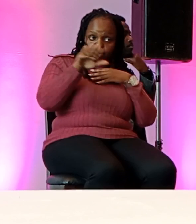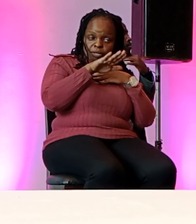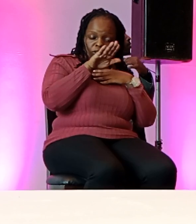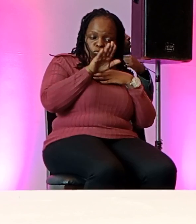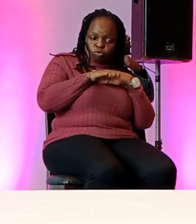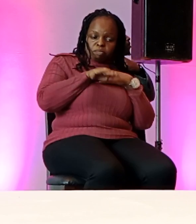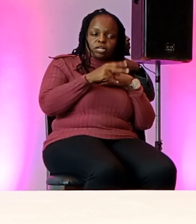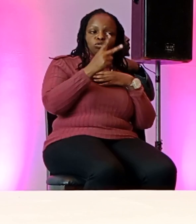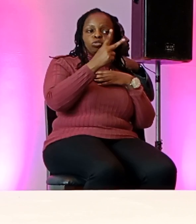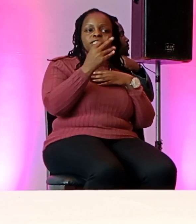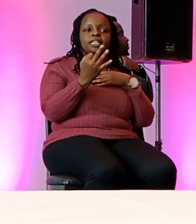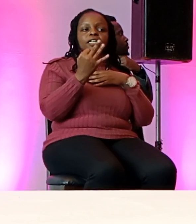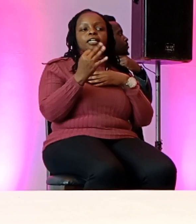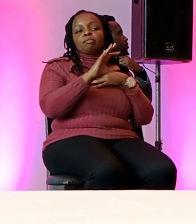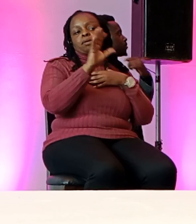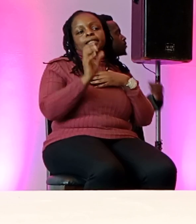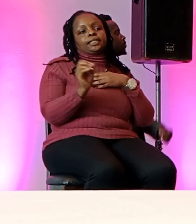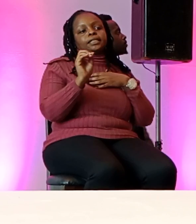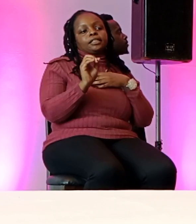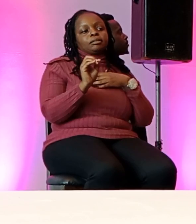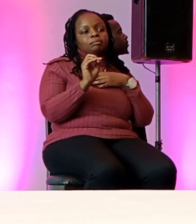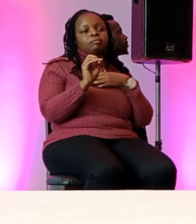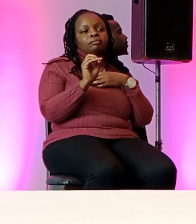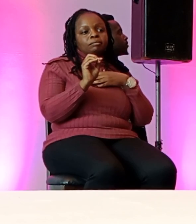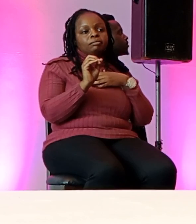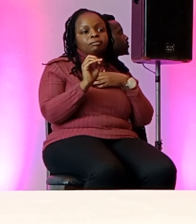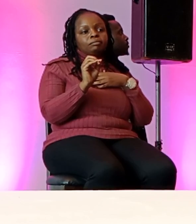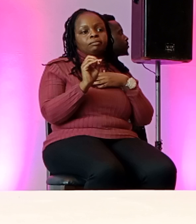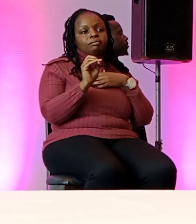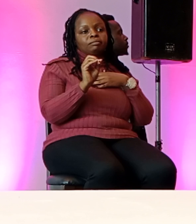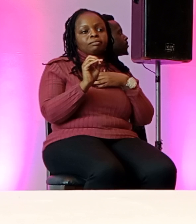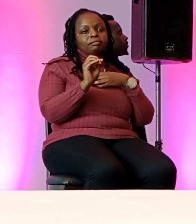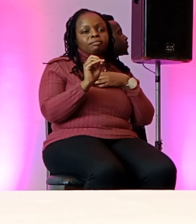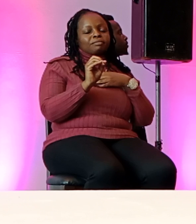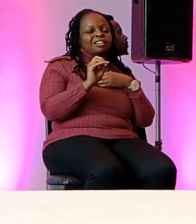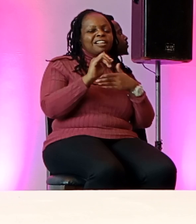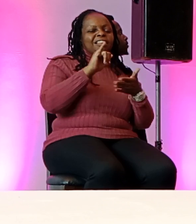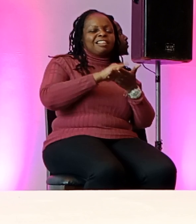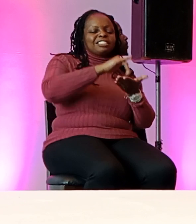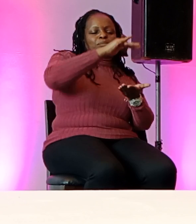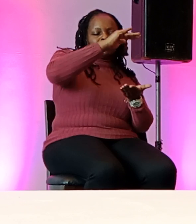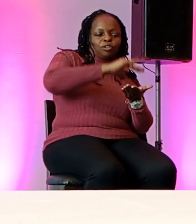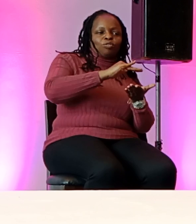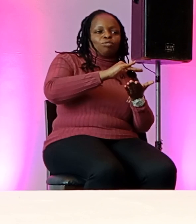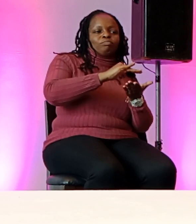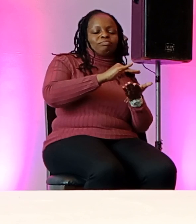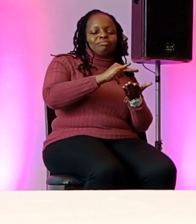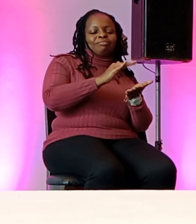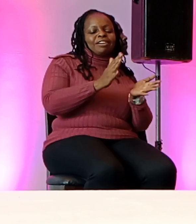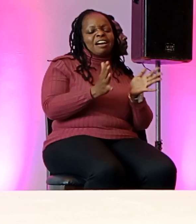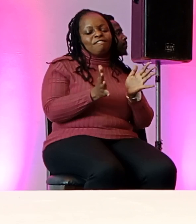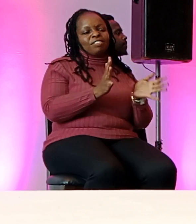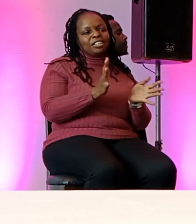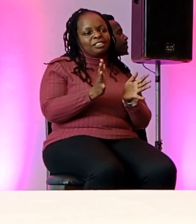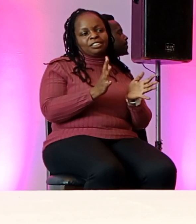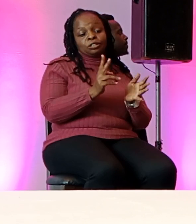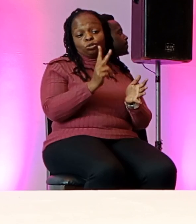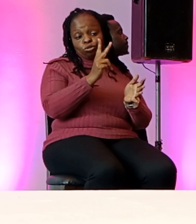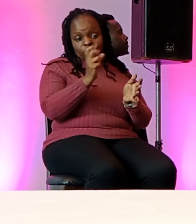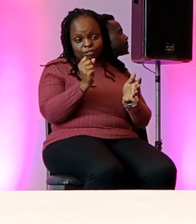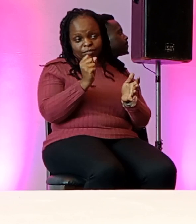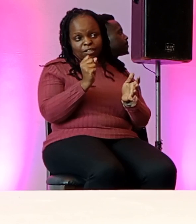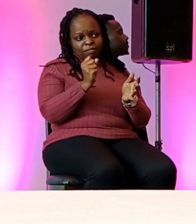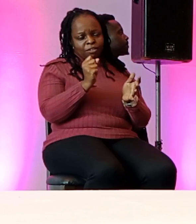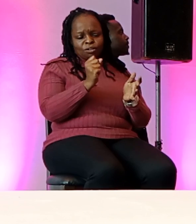are 23%. Way below the global average of 25. And we don't want to be